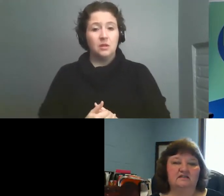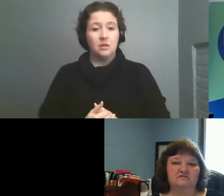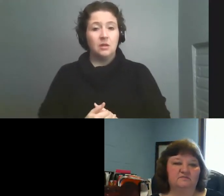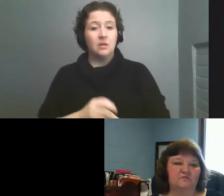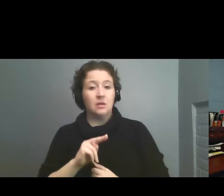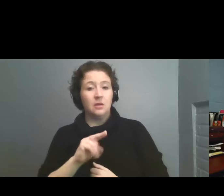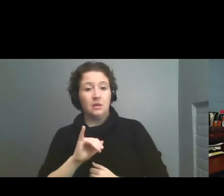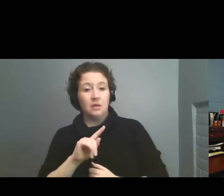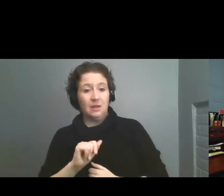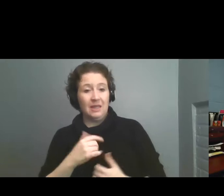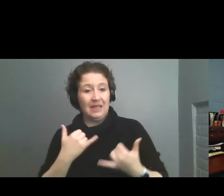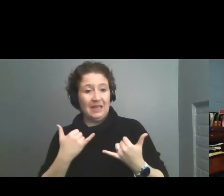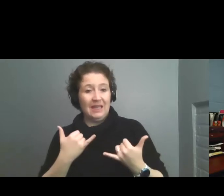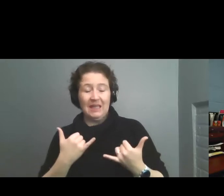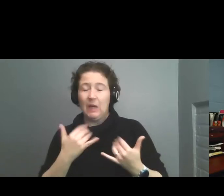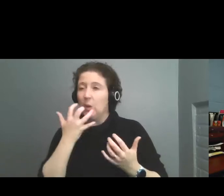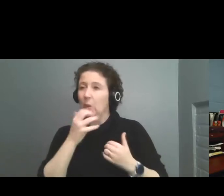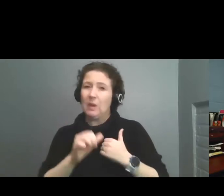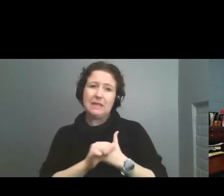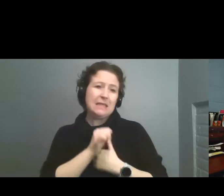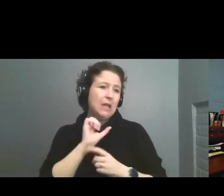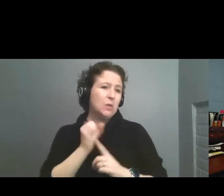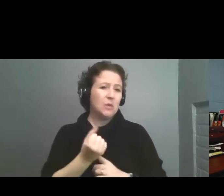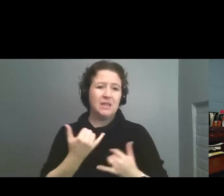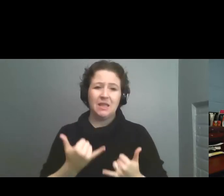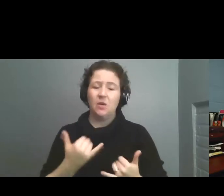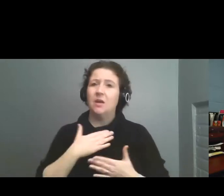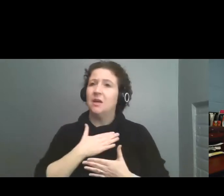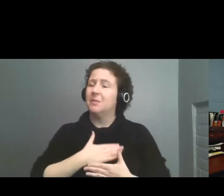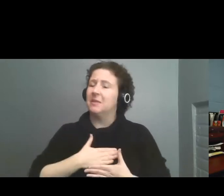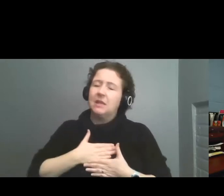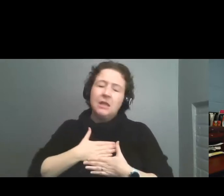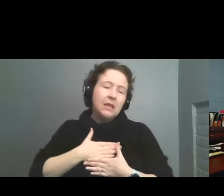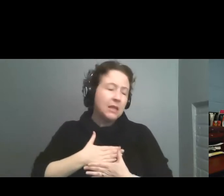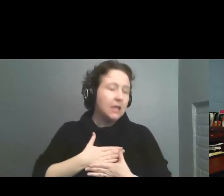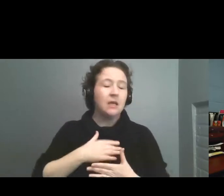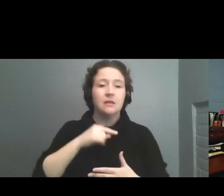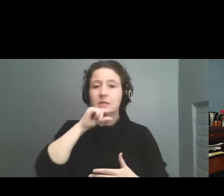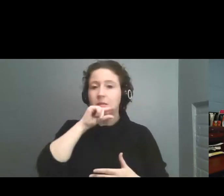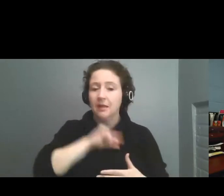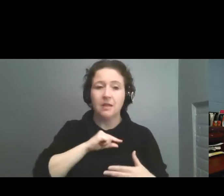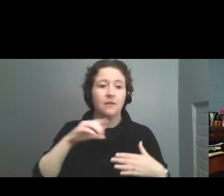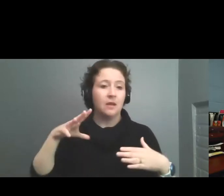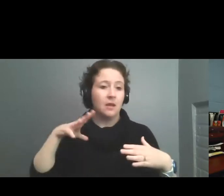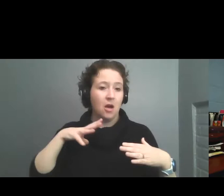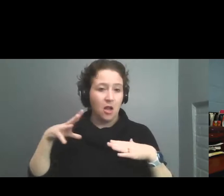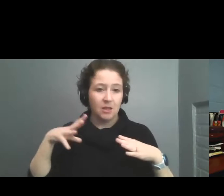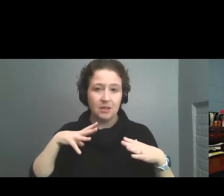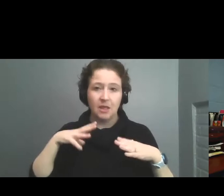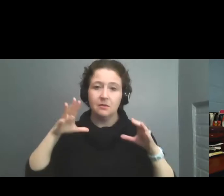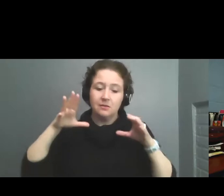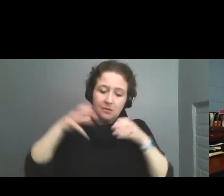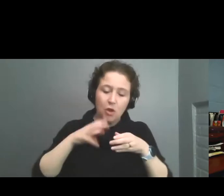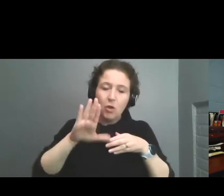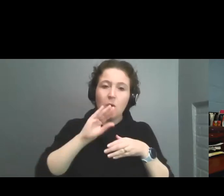In this dangerous point in the pandemic, we are asking you to spend Thanksgiving and the upcoming holidays with family members in your own